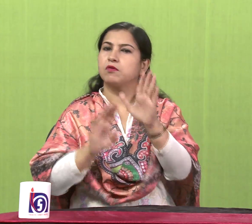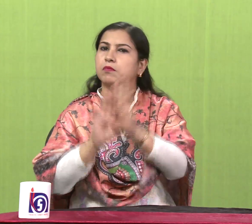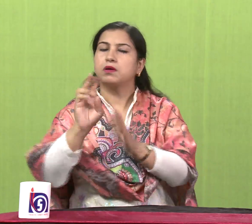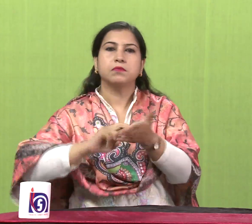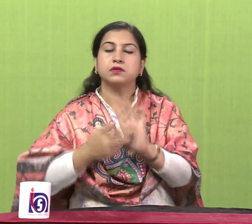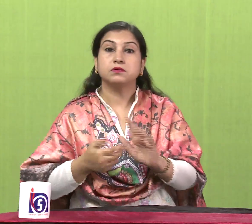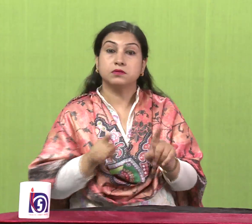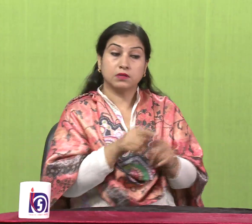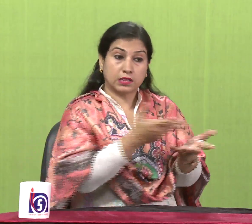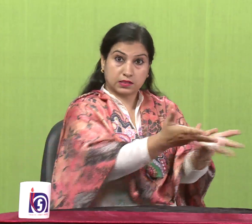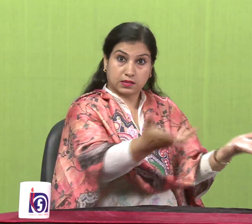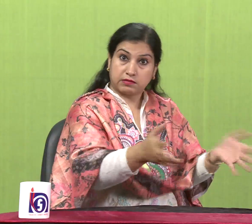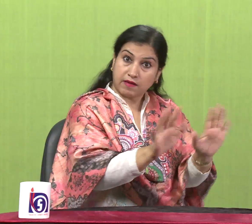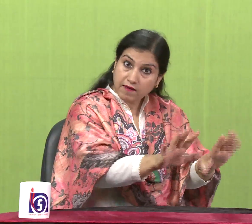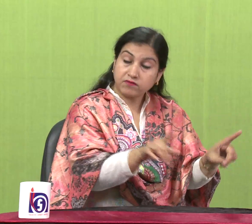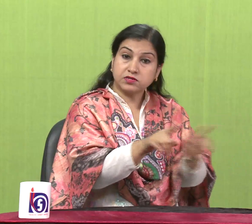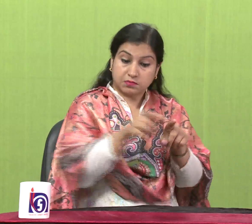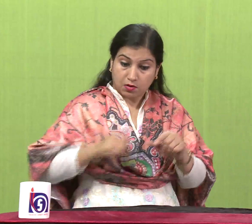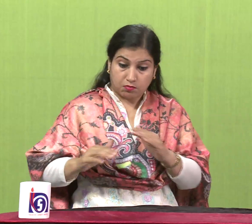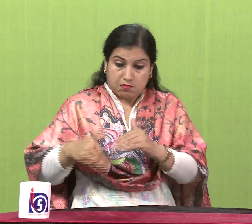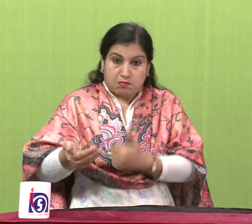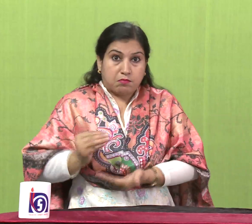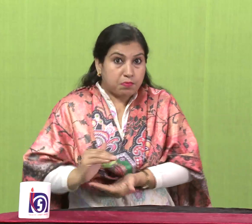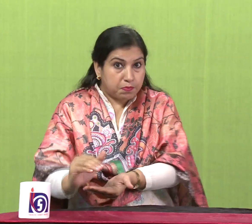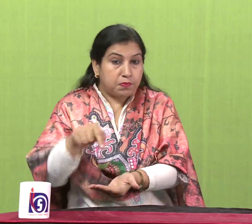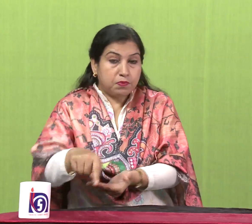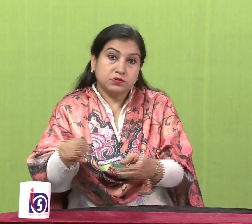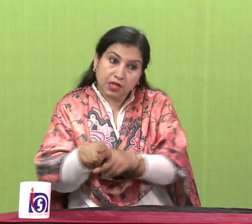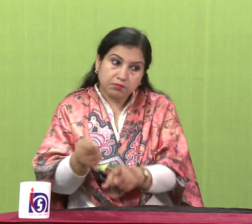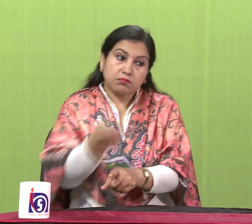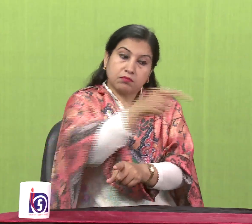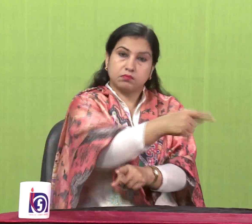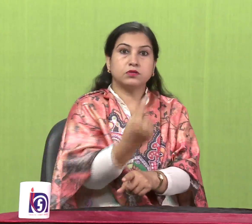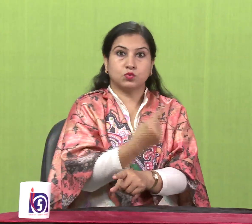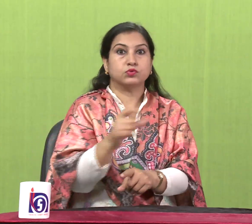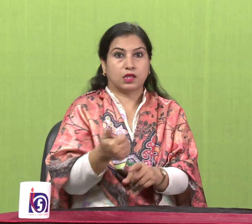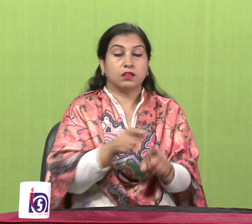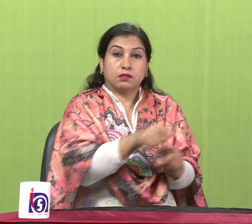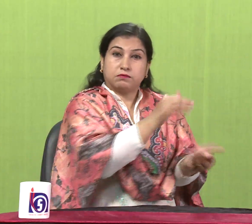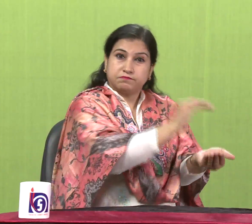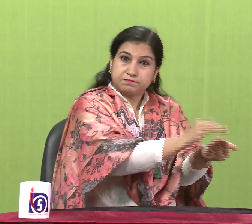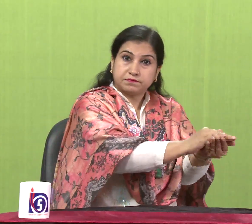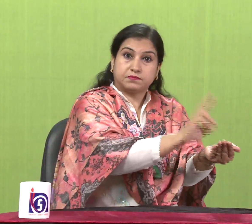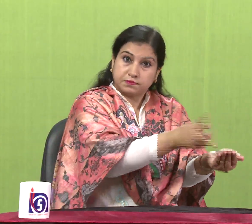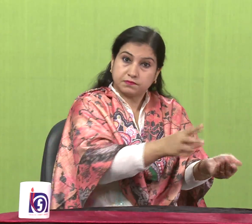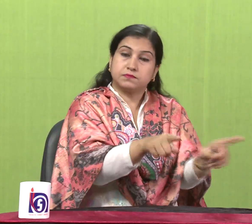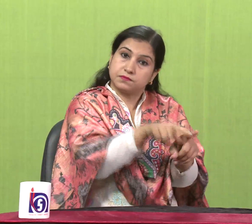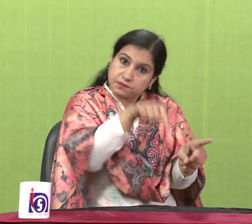fulfills the needs of the present generation without finishing the resources so that